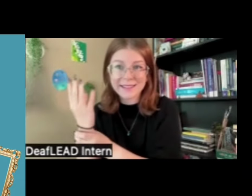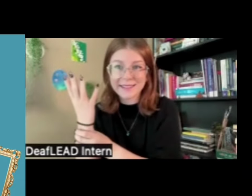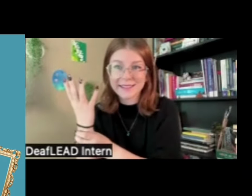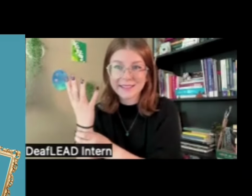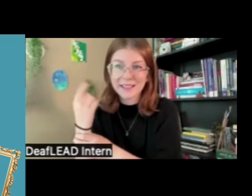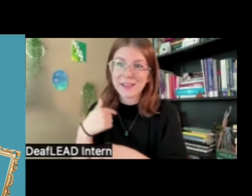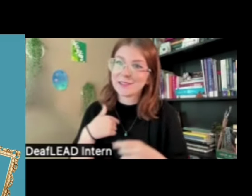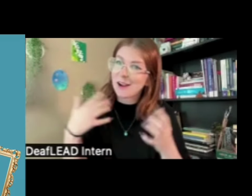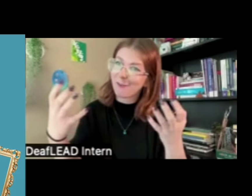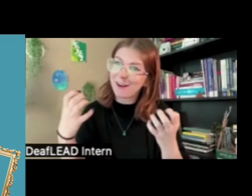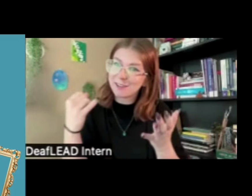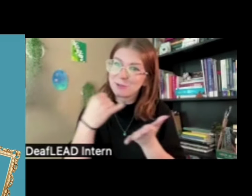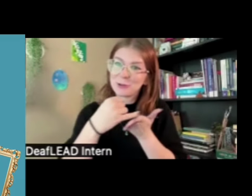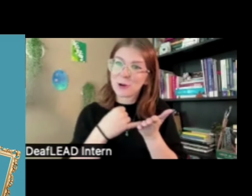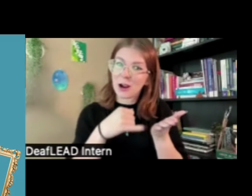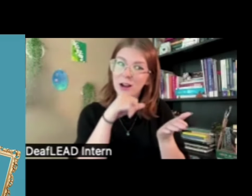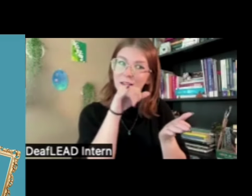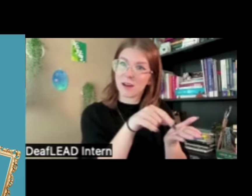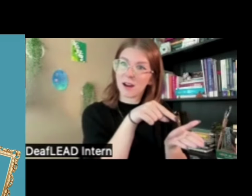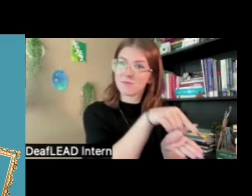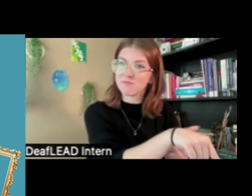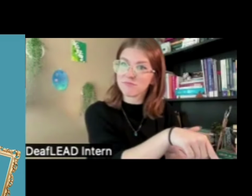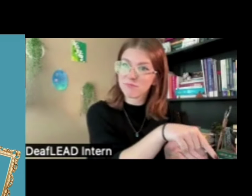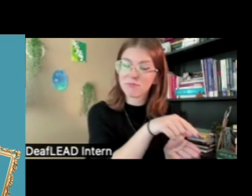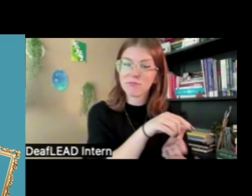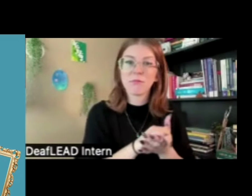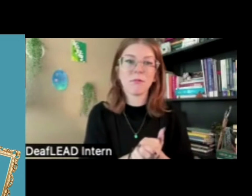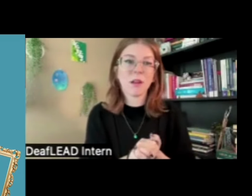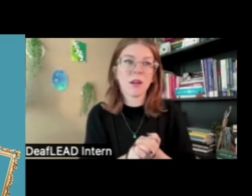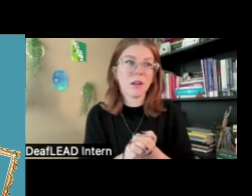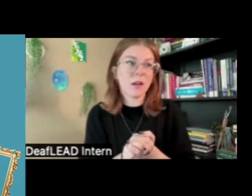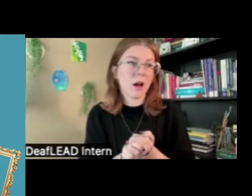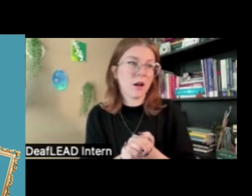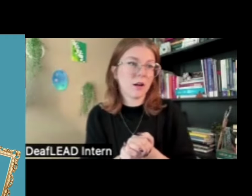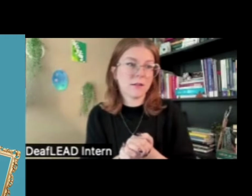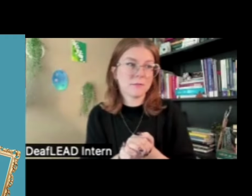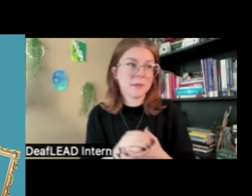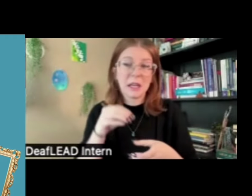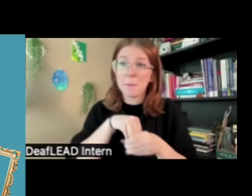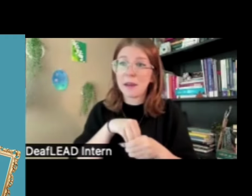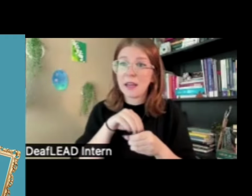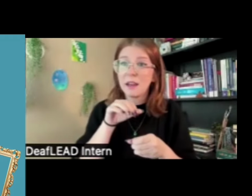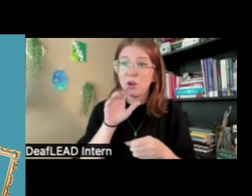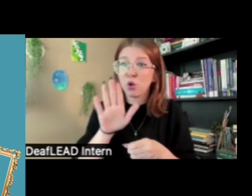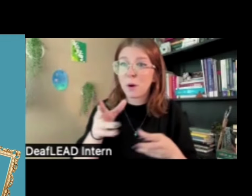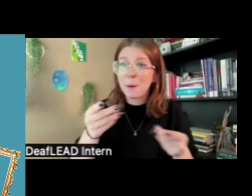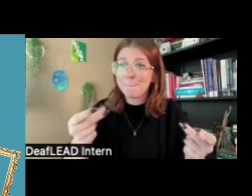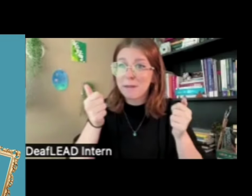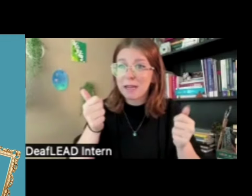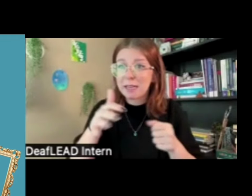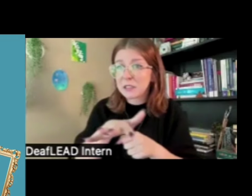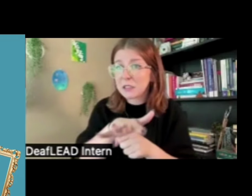I'm trying to learn how to grow plants, so I think I like to draw that.